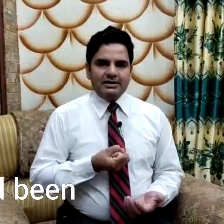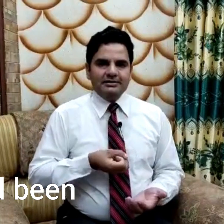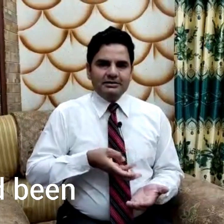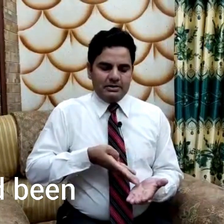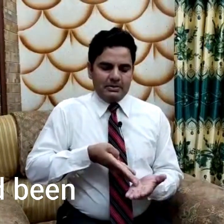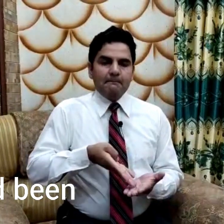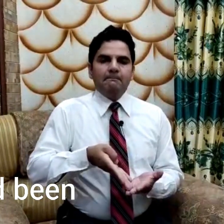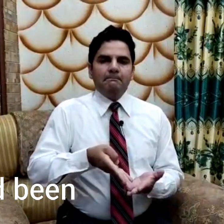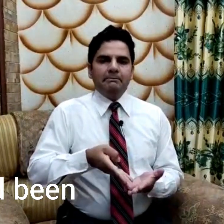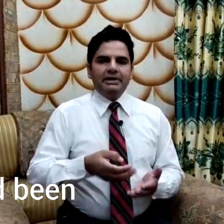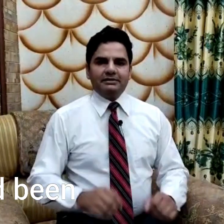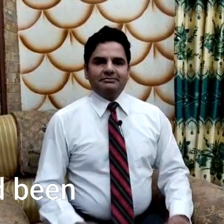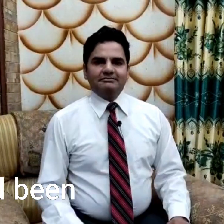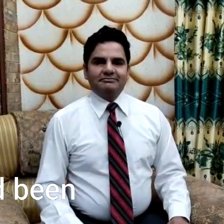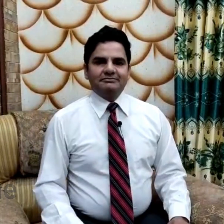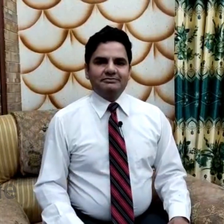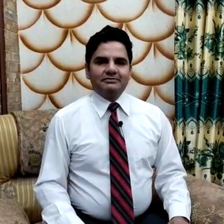had been,